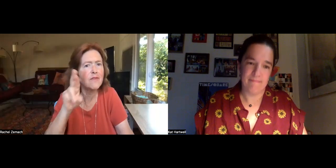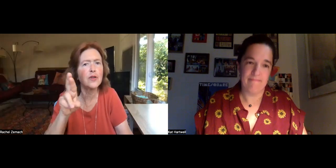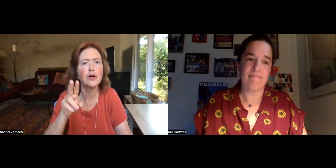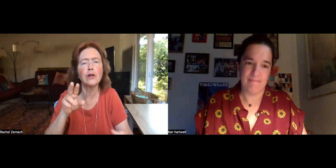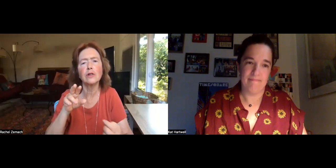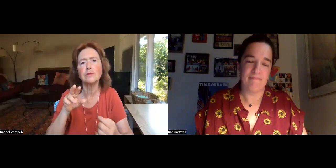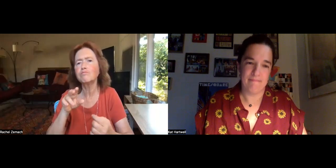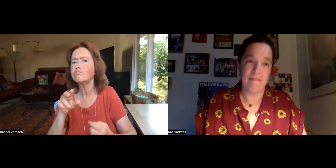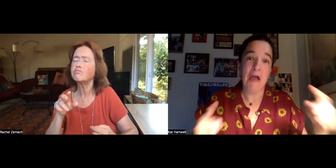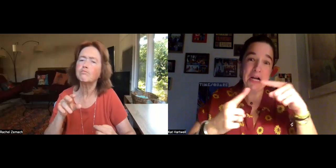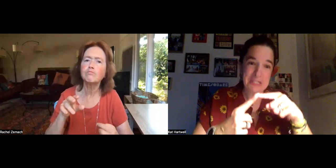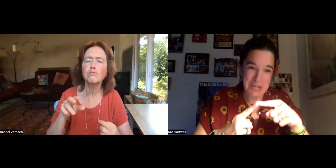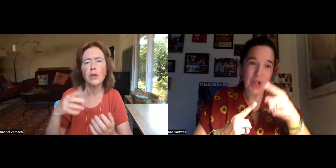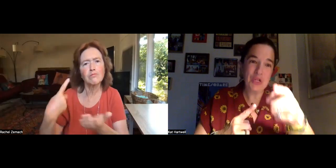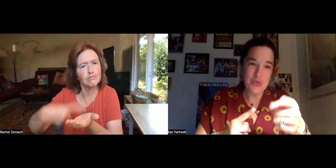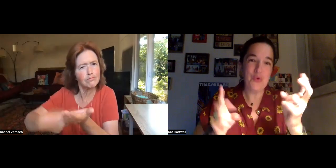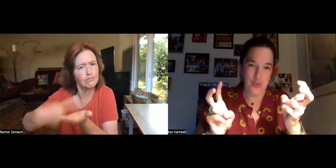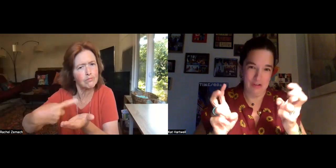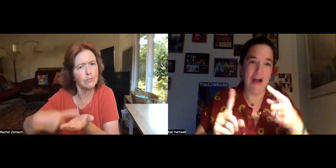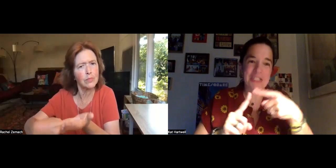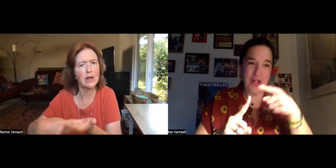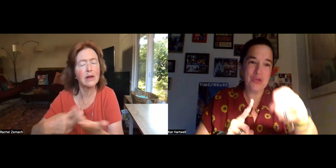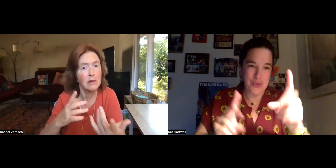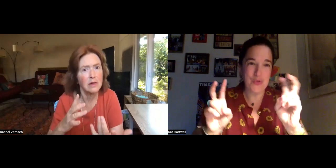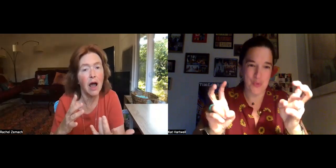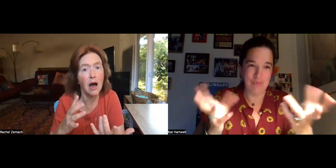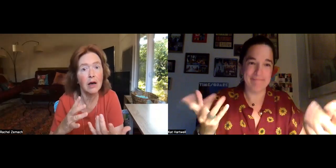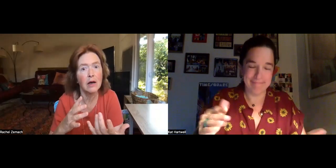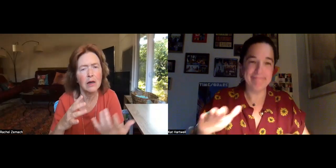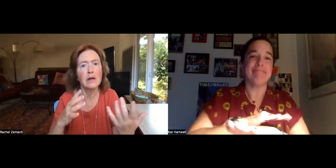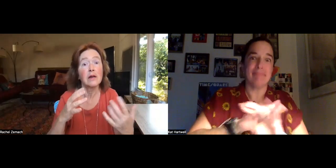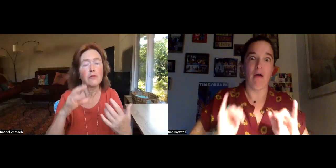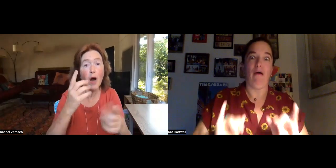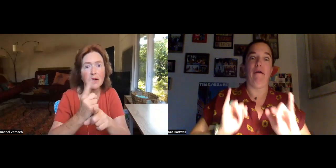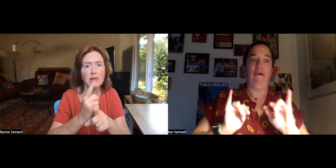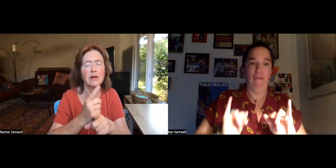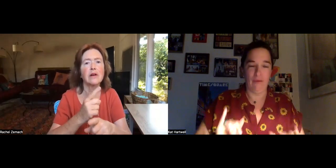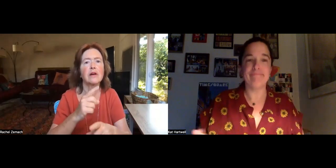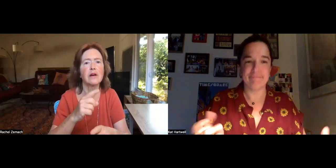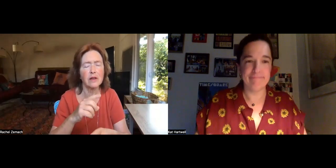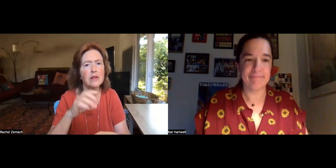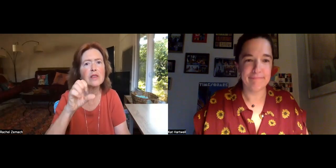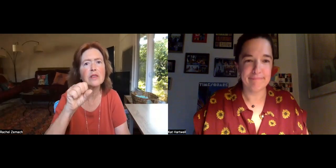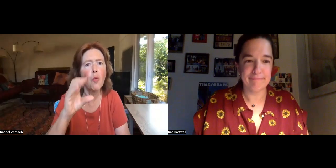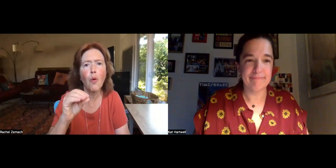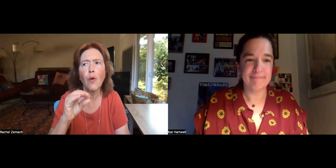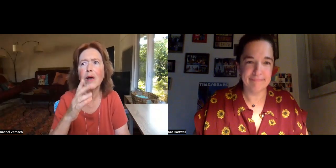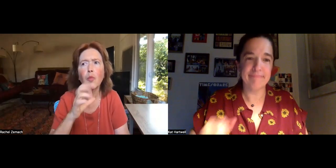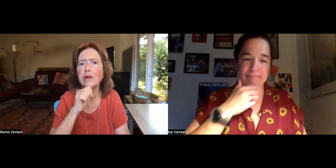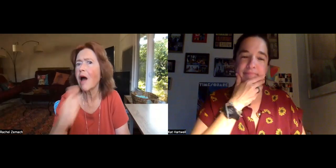ever. Until June. Until June. Right. Oh, it would not